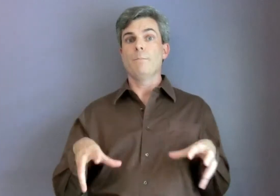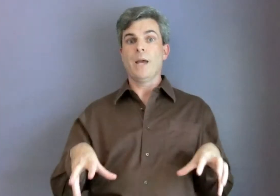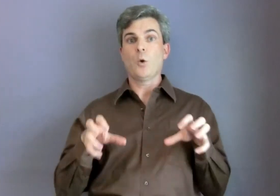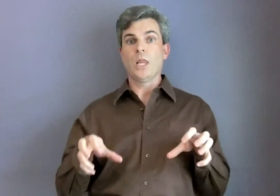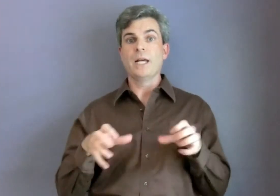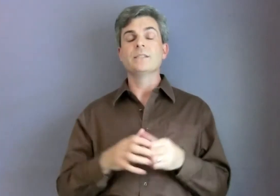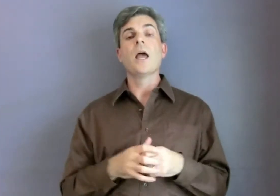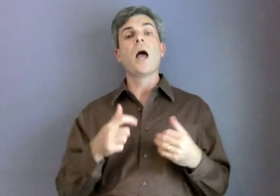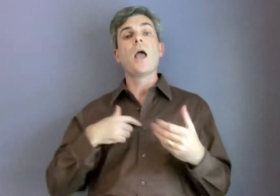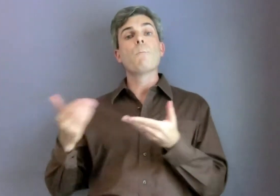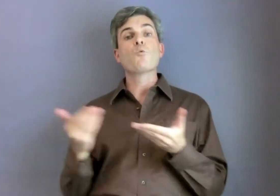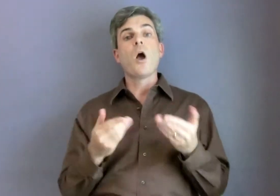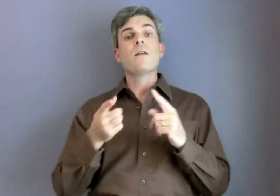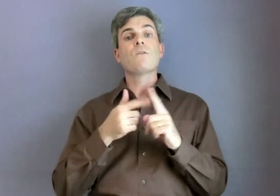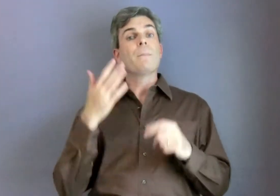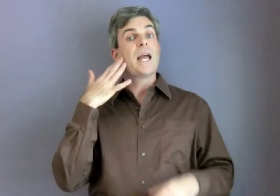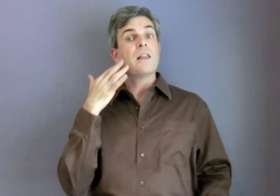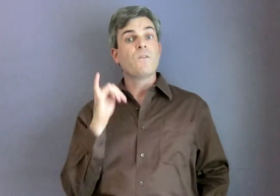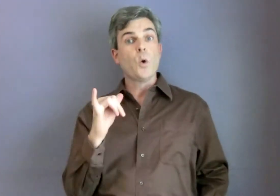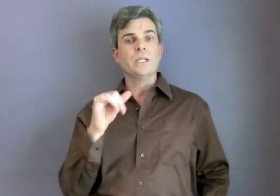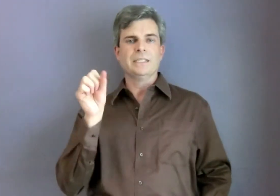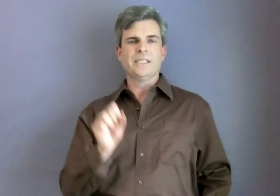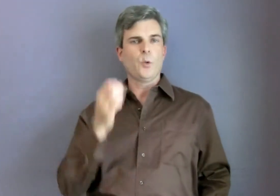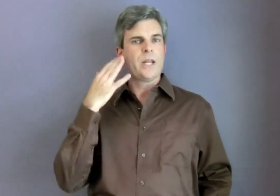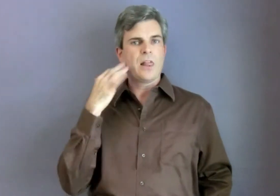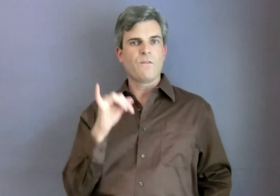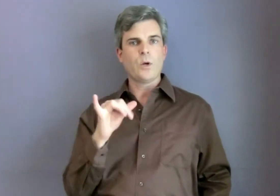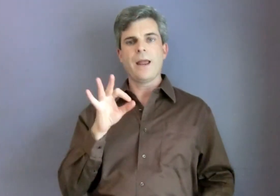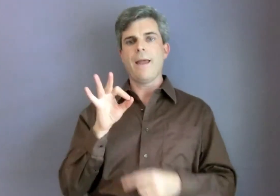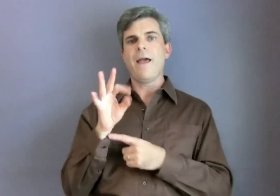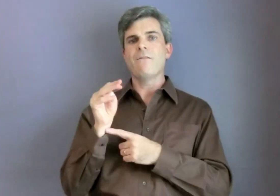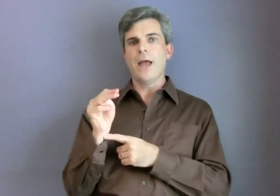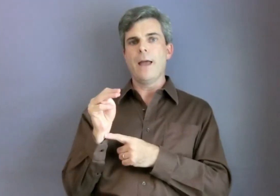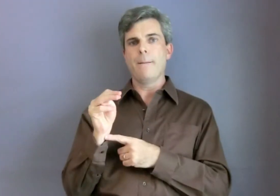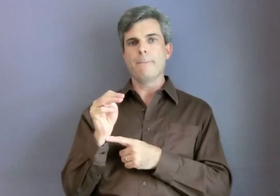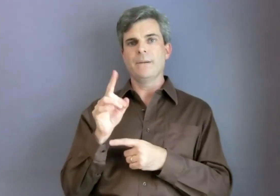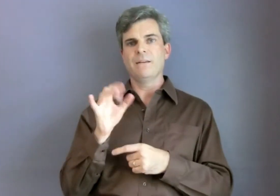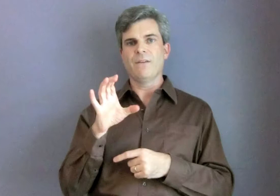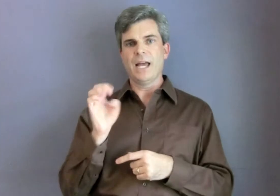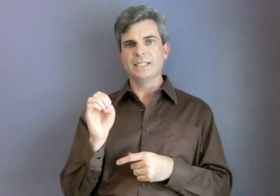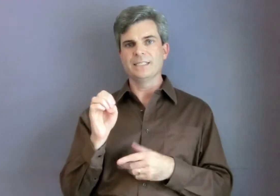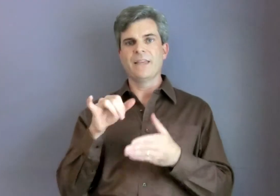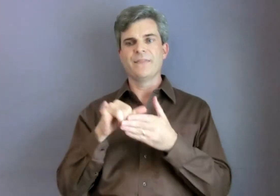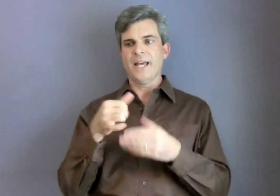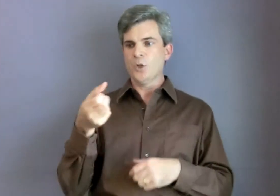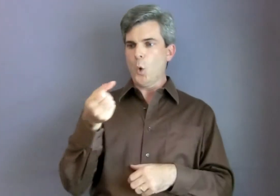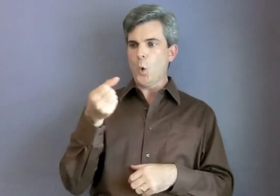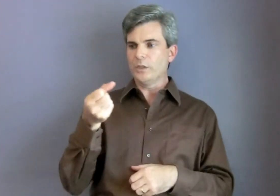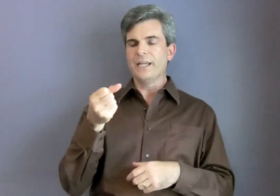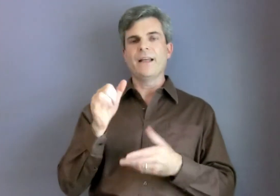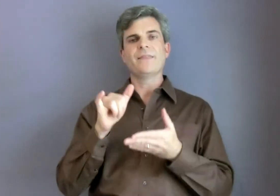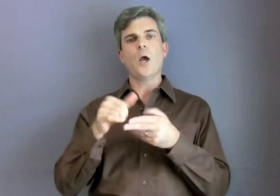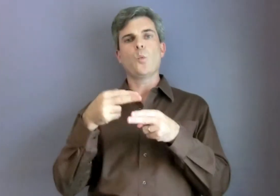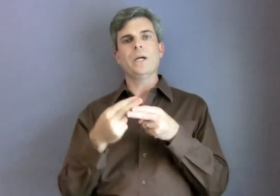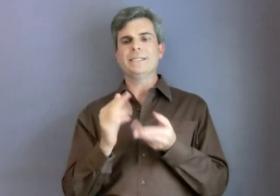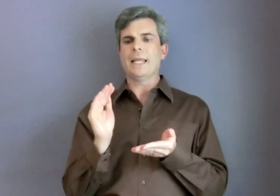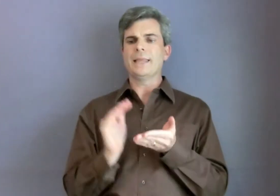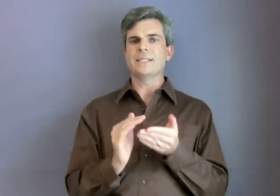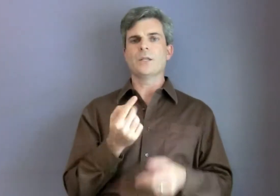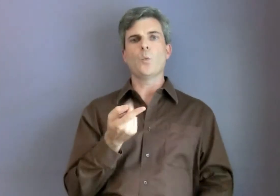device. This is it being held in the hand. It weighs less than a gram. So 2 of them, if planted in the body, would weigh less than a dime. 5